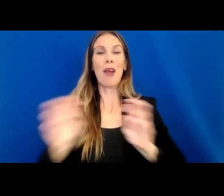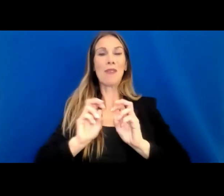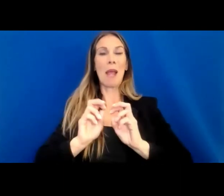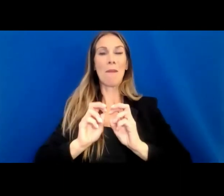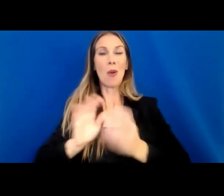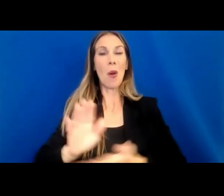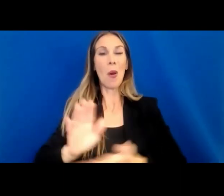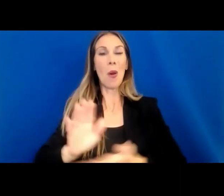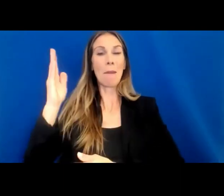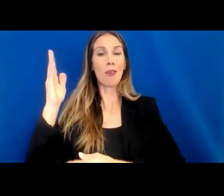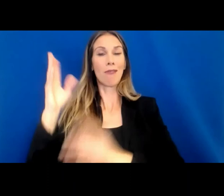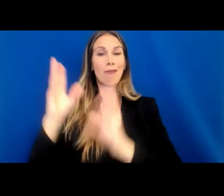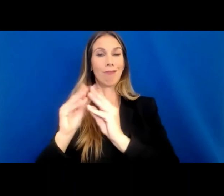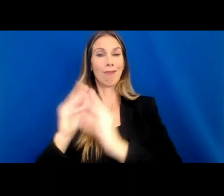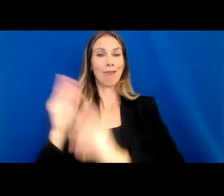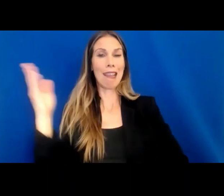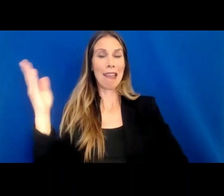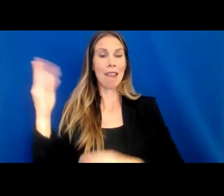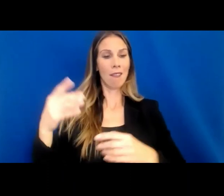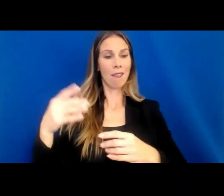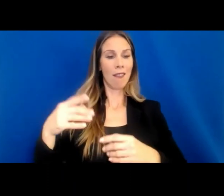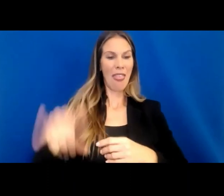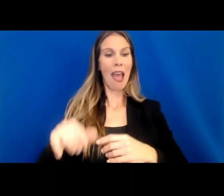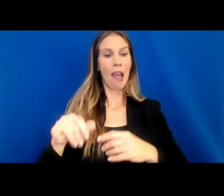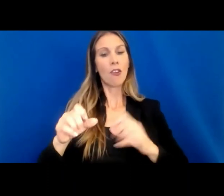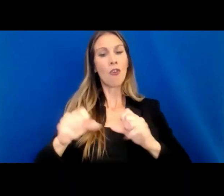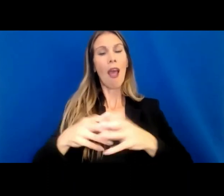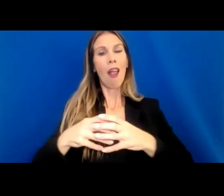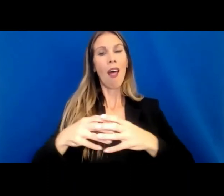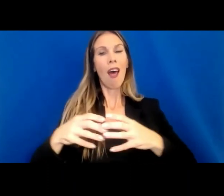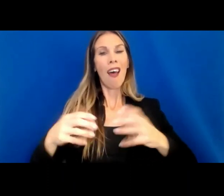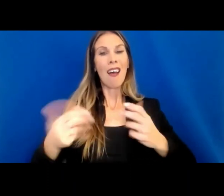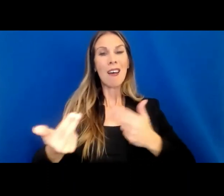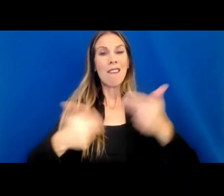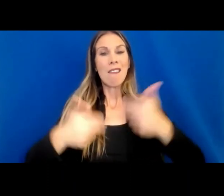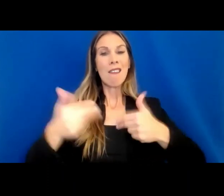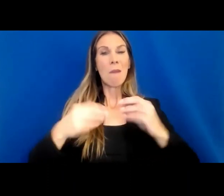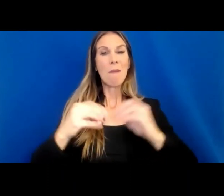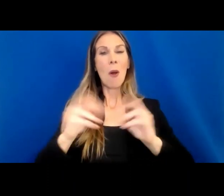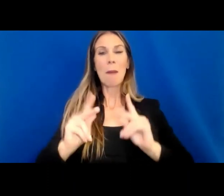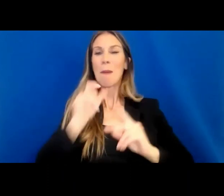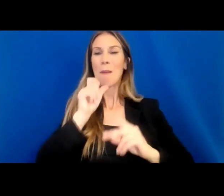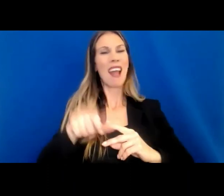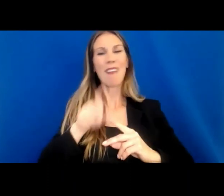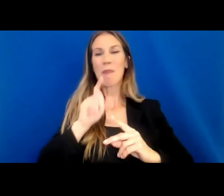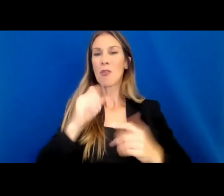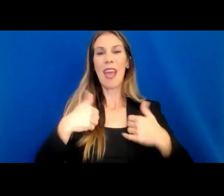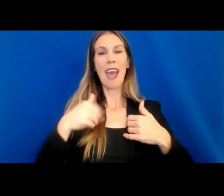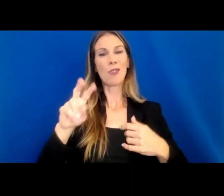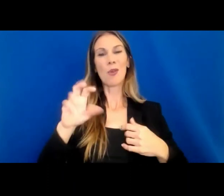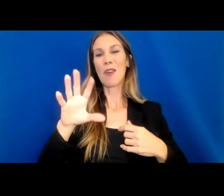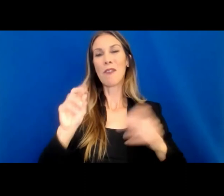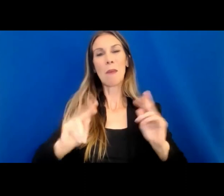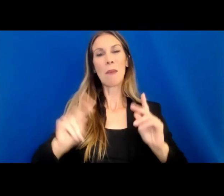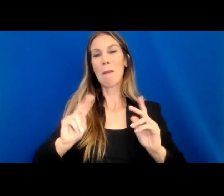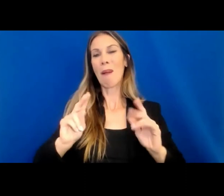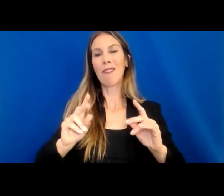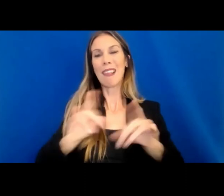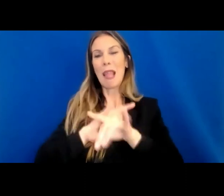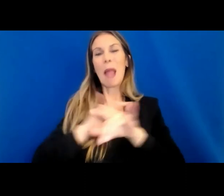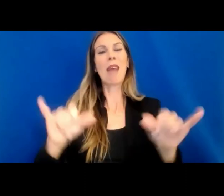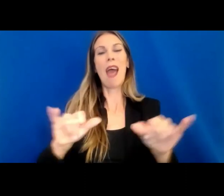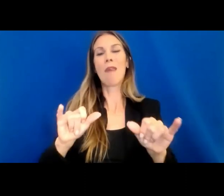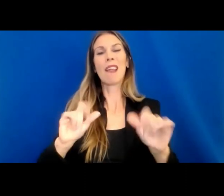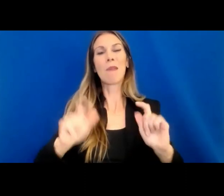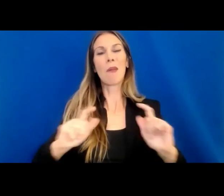know, can grow in size, but they're not symposia of 250 persons in the same room. And you saw that larger